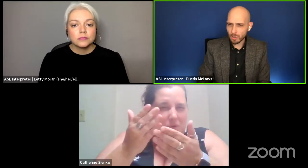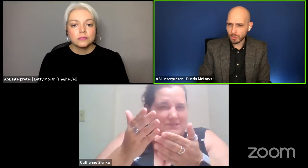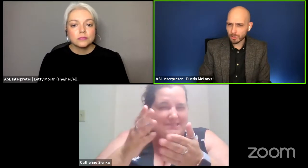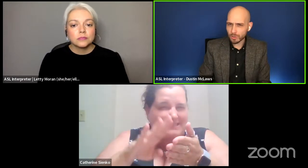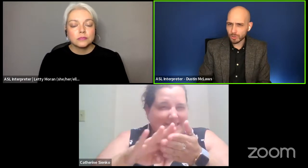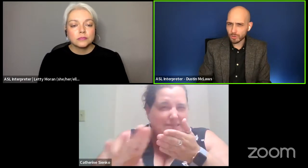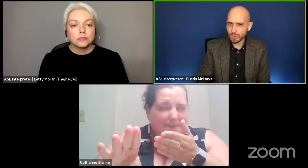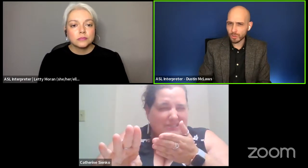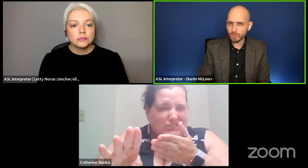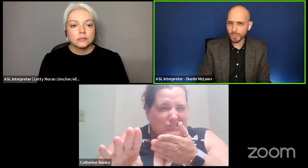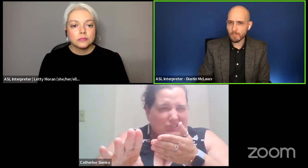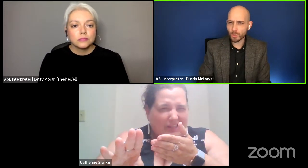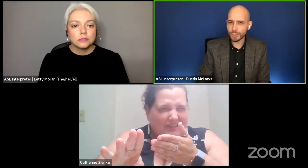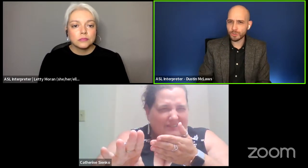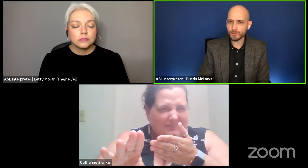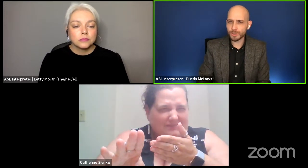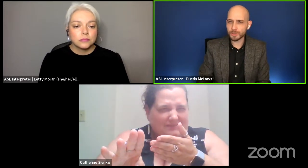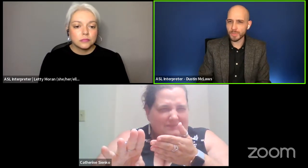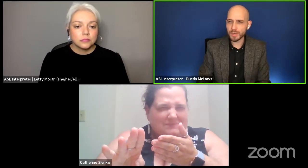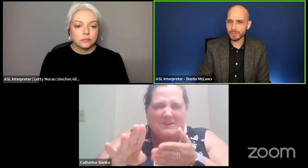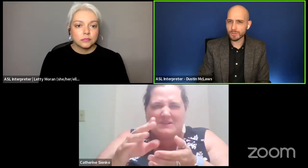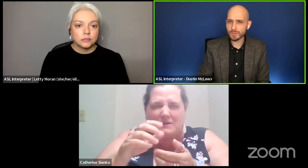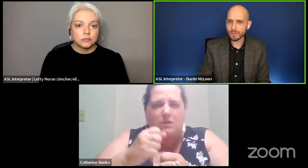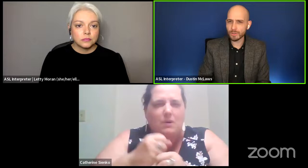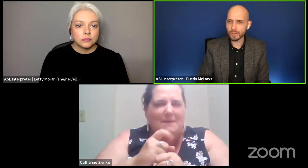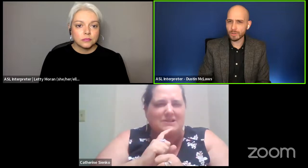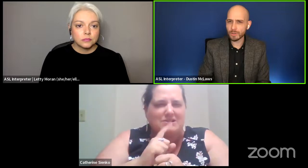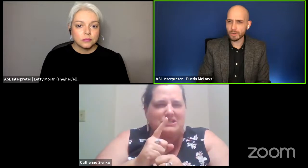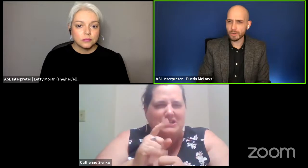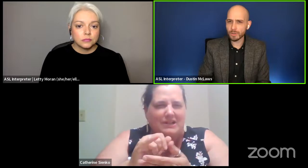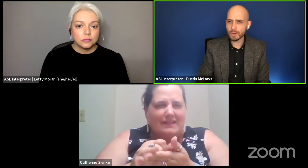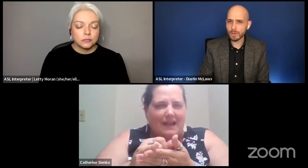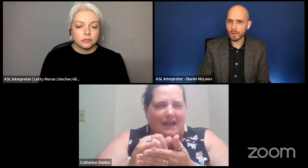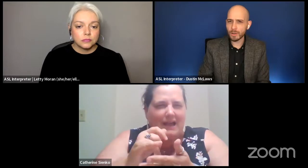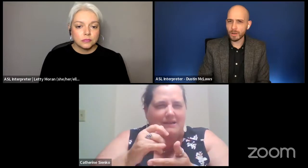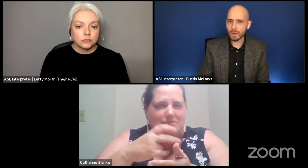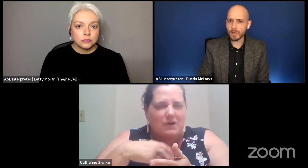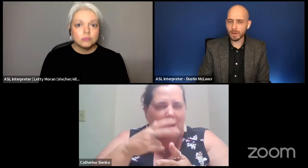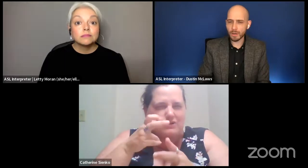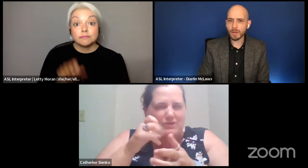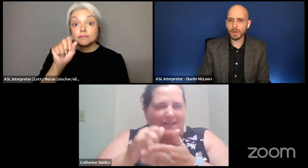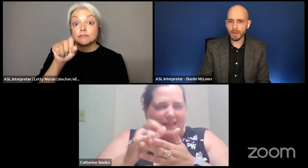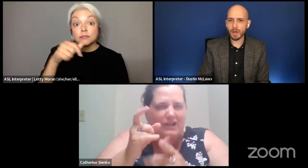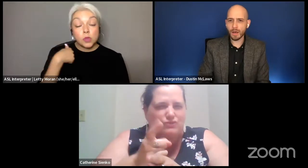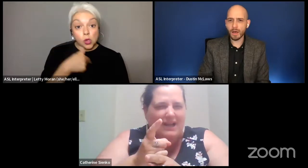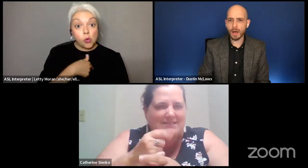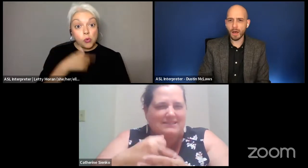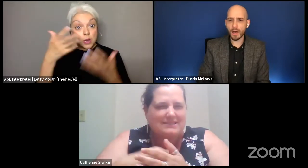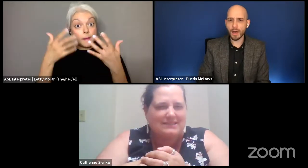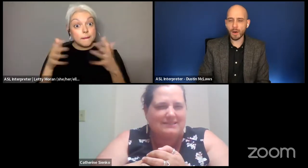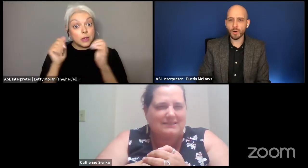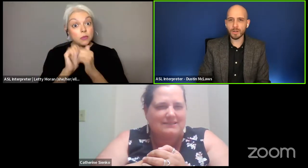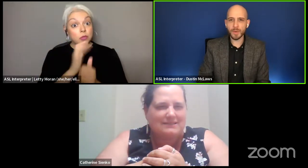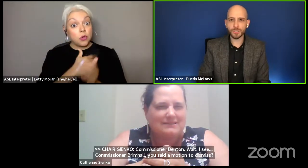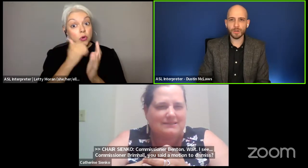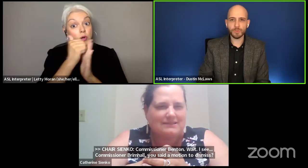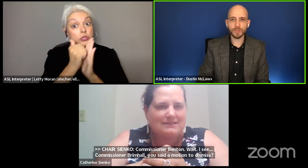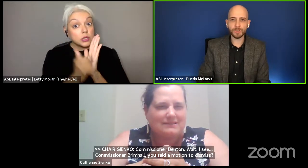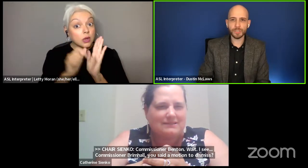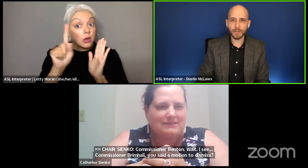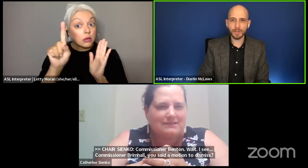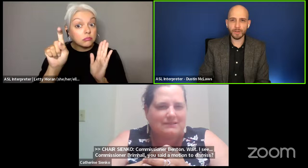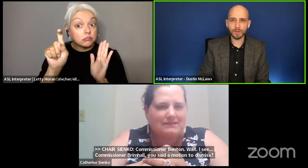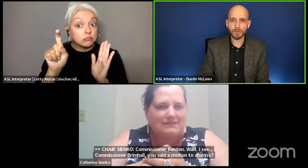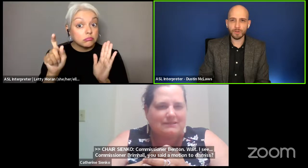Commissioner Brimhall, you said a motion to dismiss. Yes, are we completed with our agenda? I wanted to make sure I